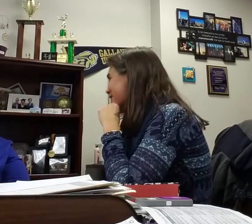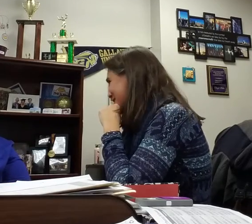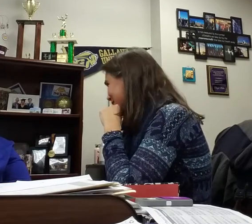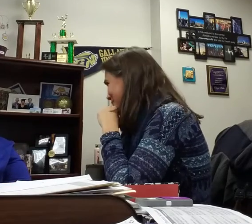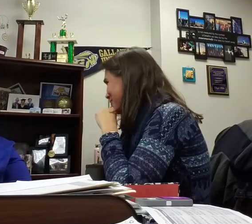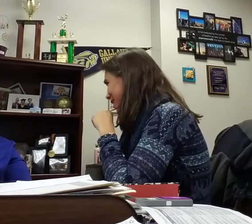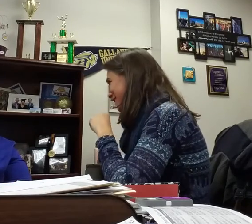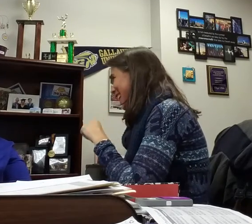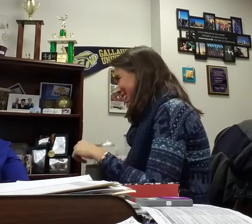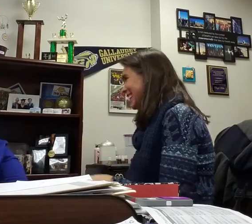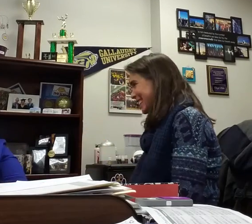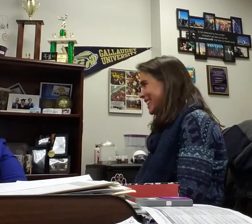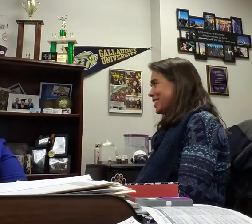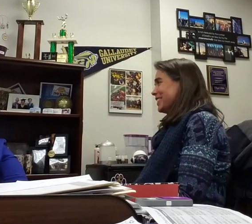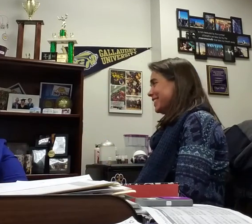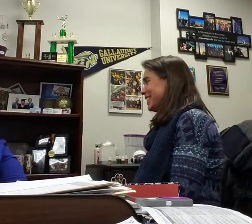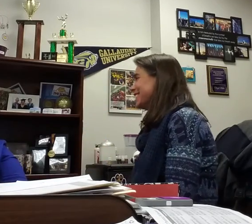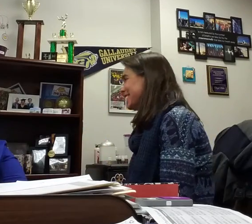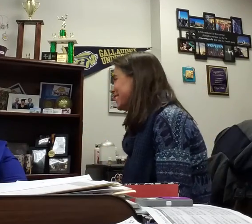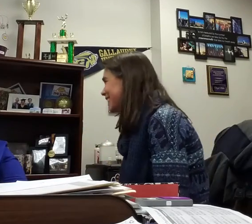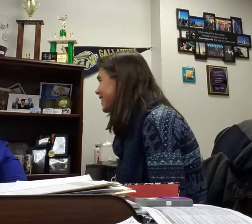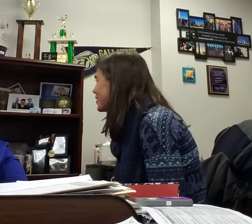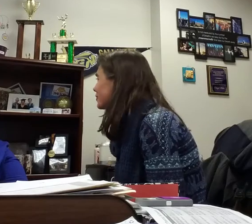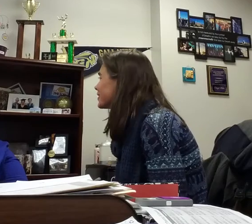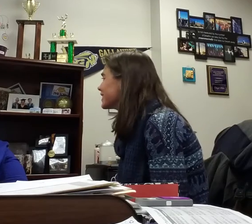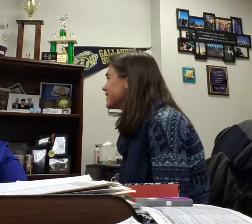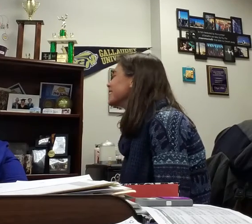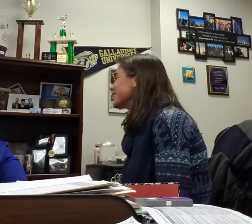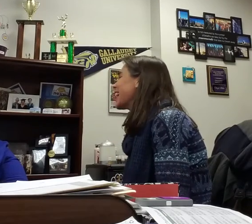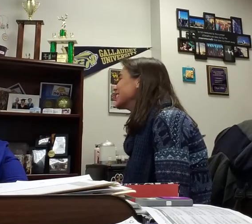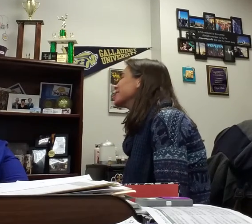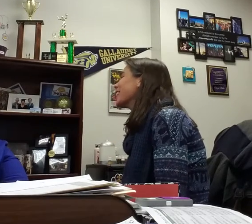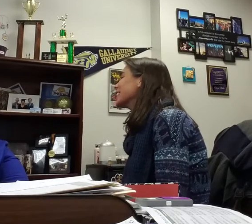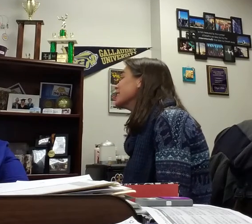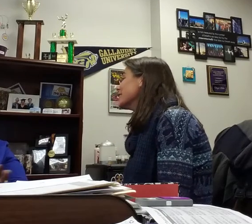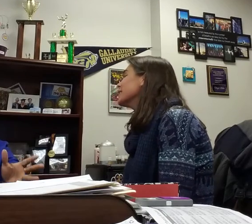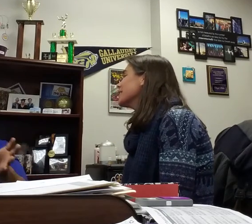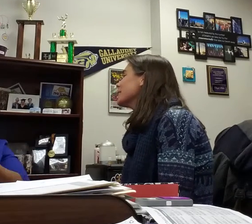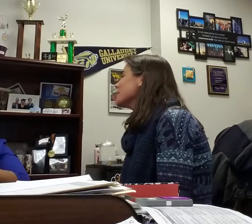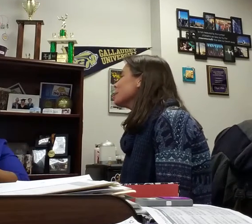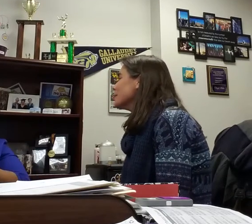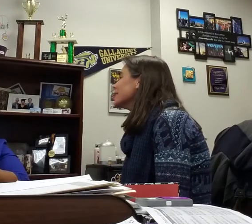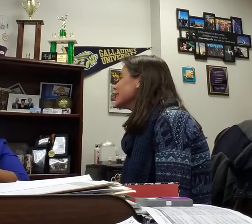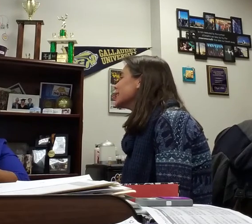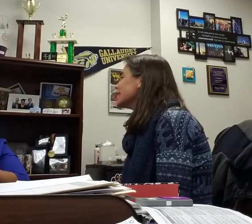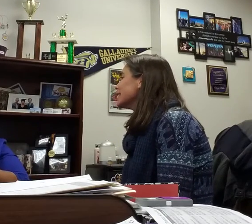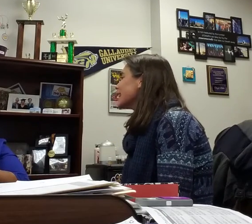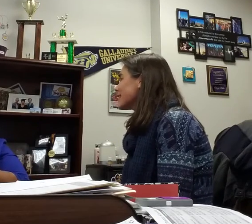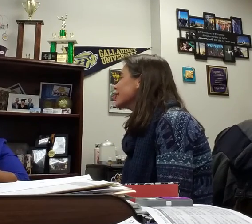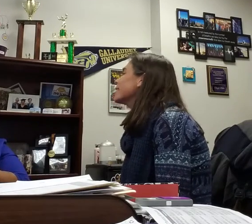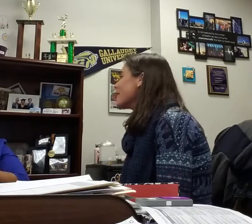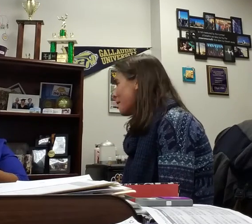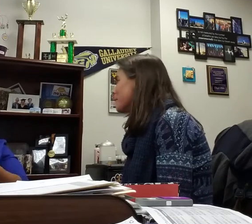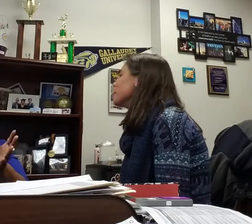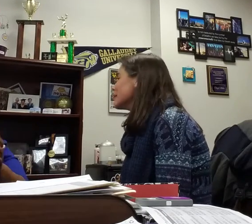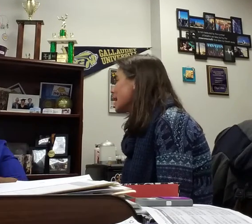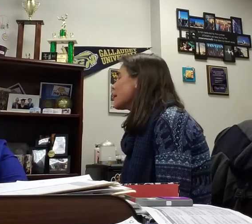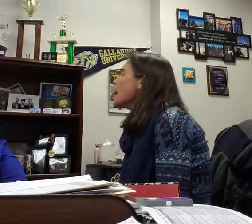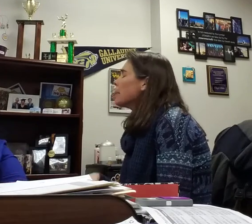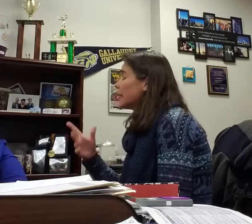can't see you. Right. I wanted to tell them come up because I couldn't see, Right, but yeah, right. but you took over and you Yeah. got the questions. And, Yeah, but that